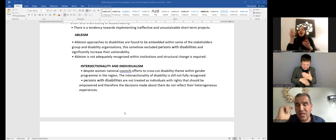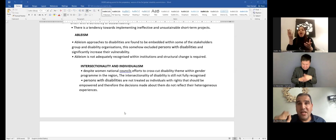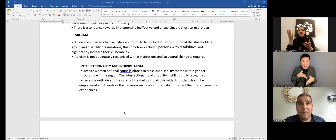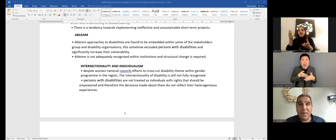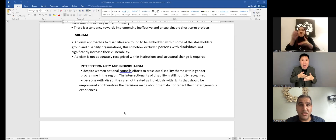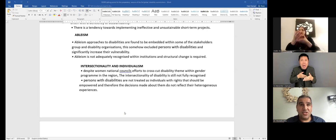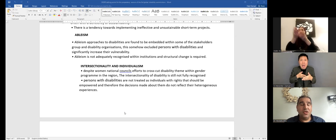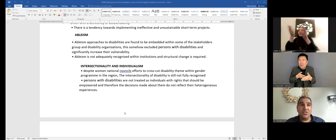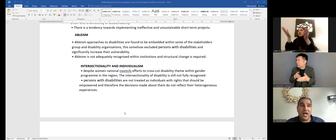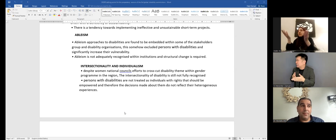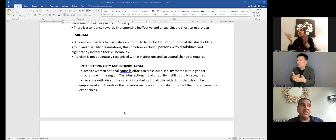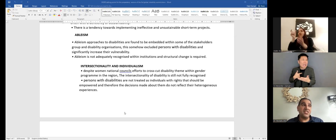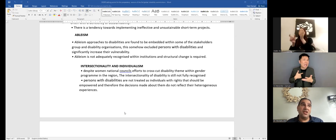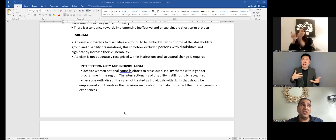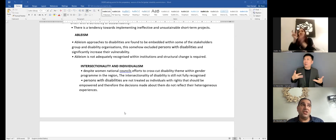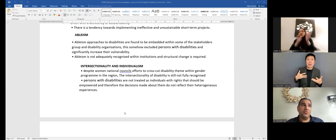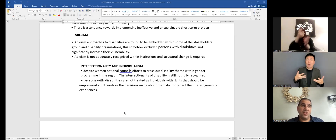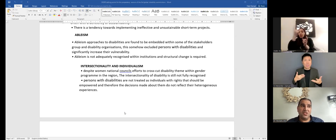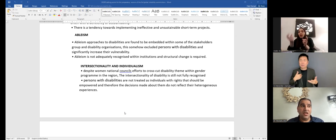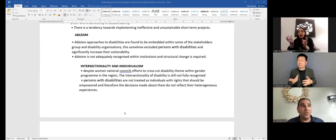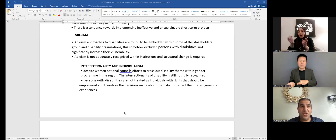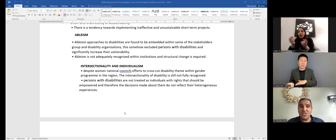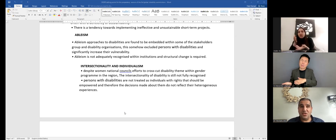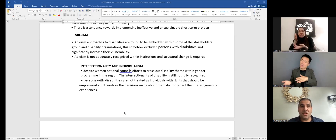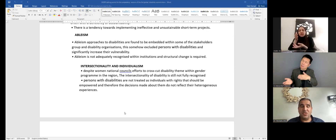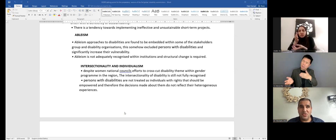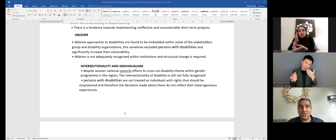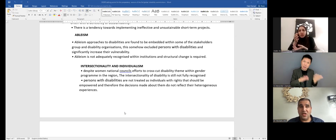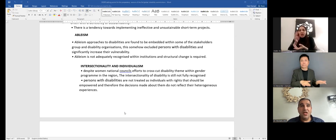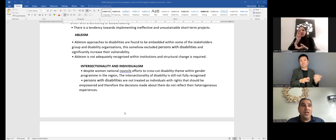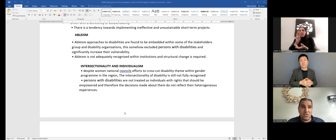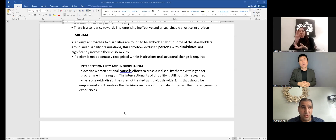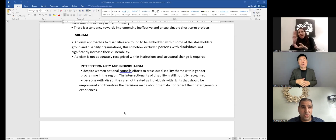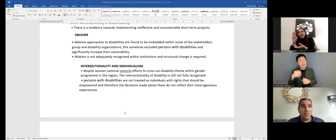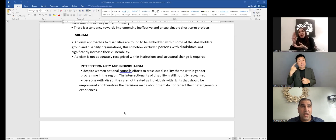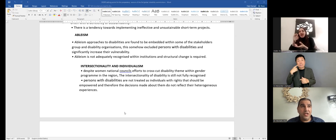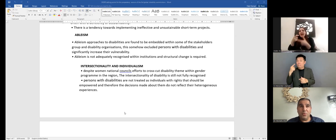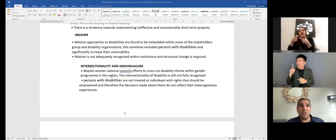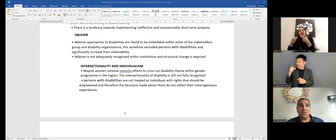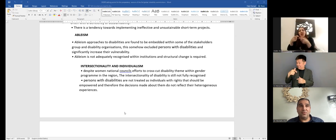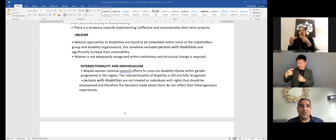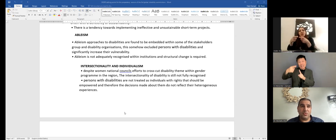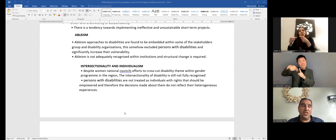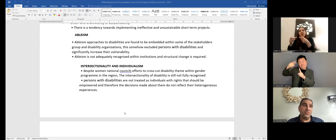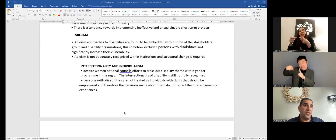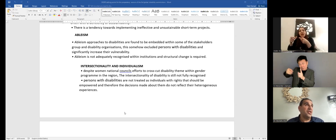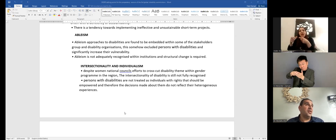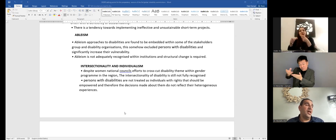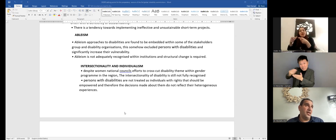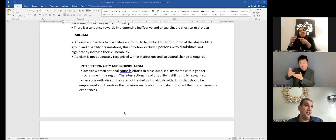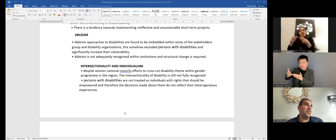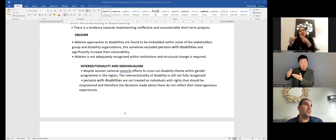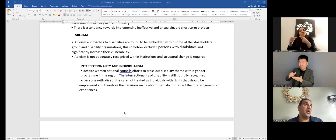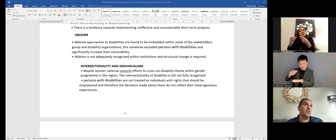as well. But the scarcity of data or desegregated data is also an important factor that